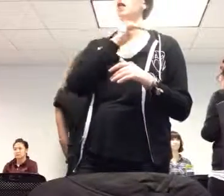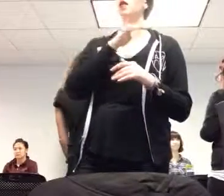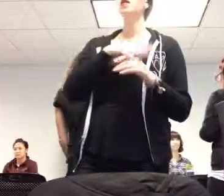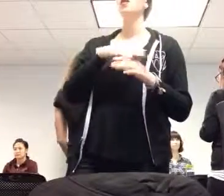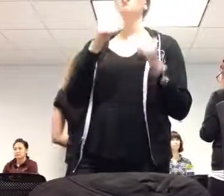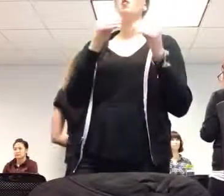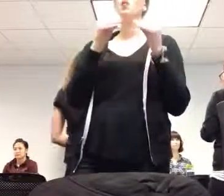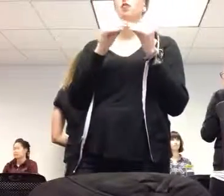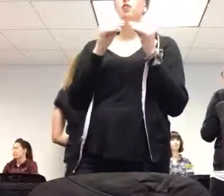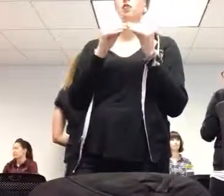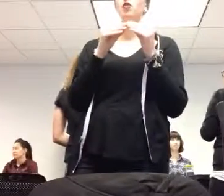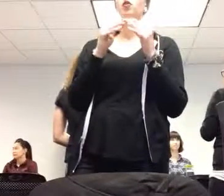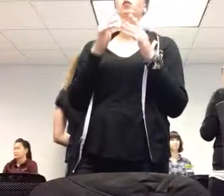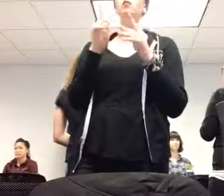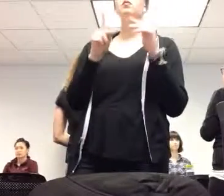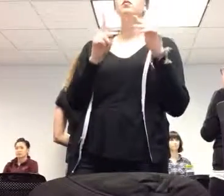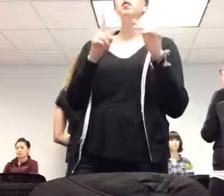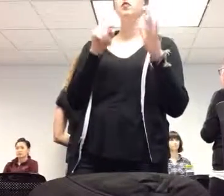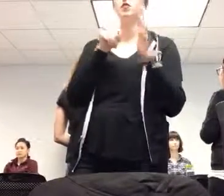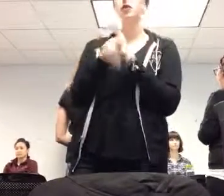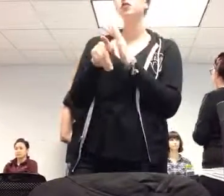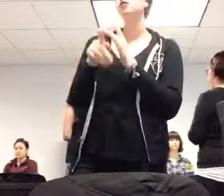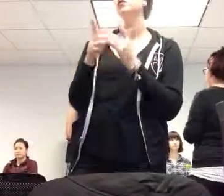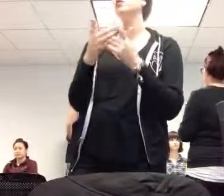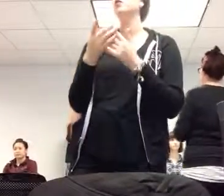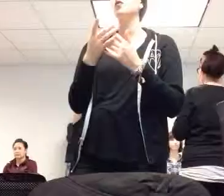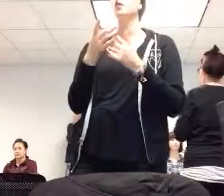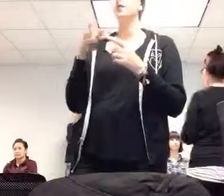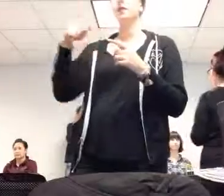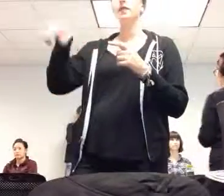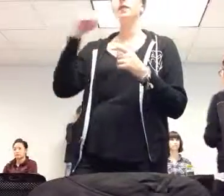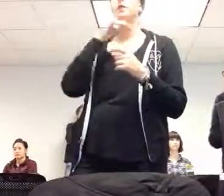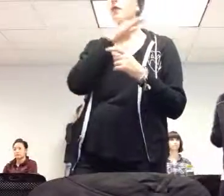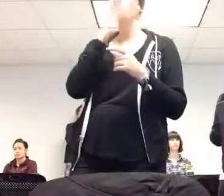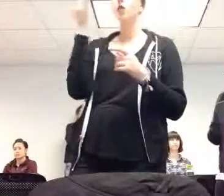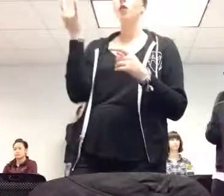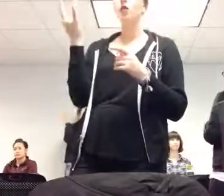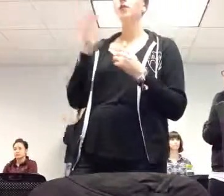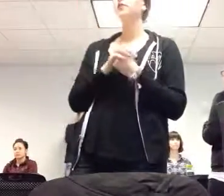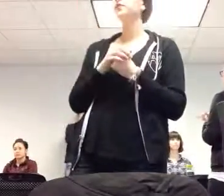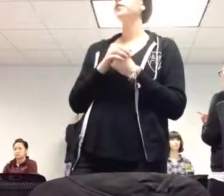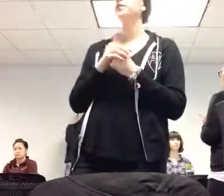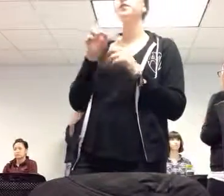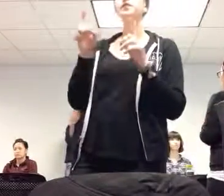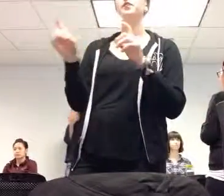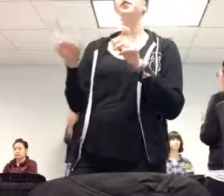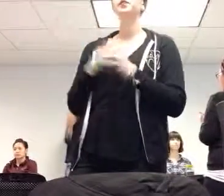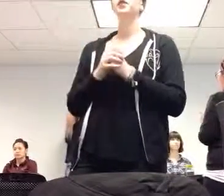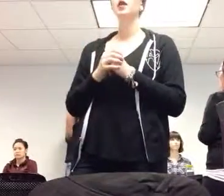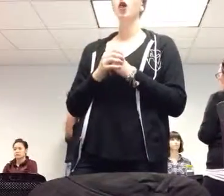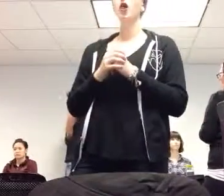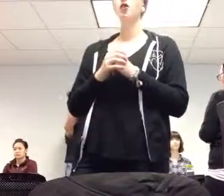Go ahead. Both of you are fairly correct. Powerful, they knew what they were doing, but what was their biggest fear in 1945? They didn't want the world to know that their troops were wiped